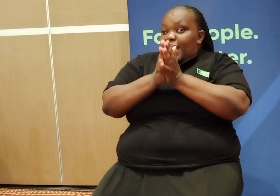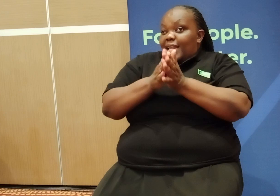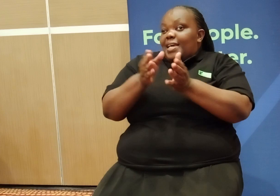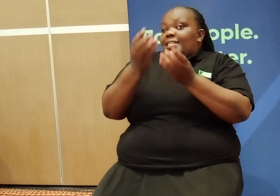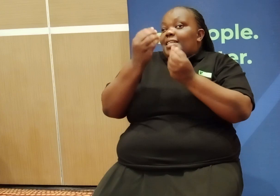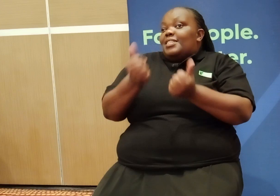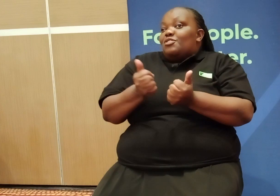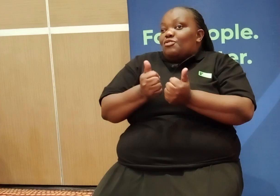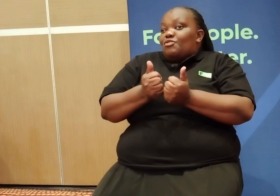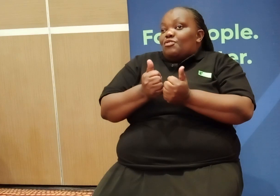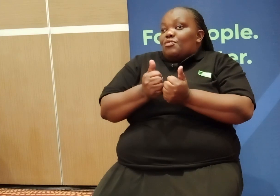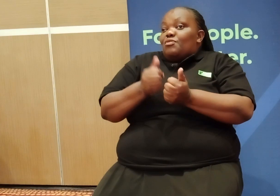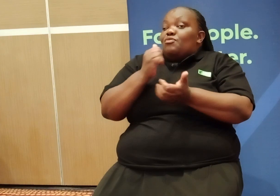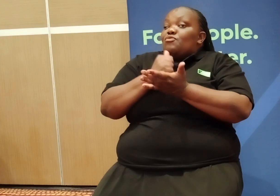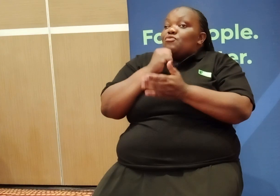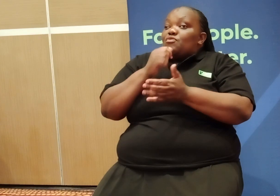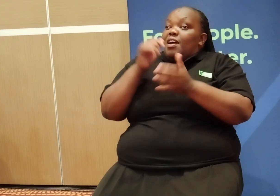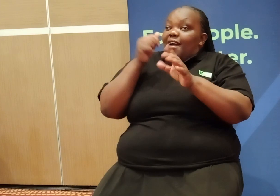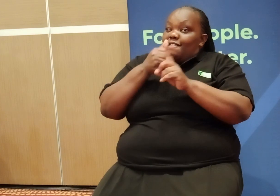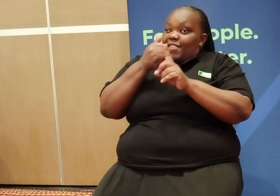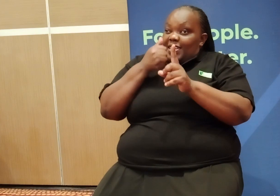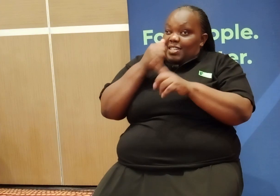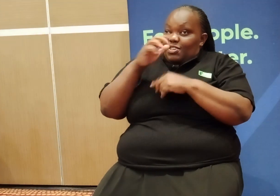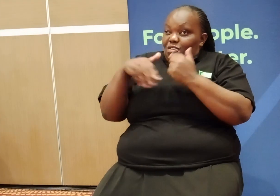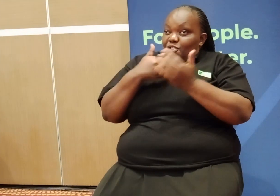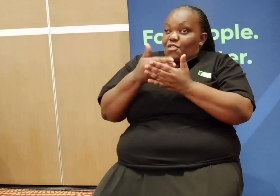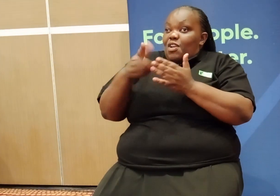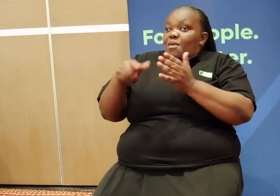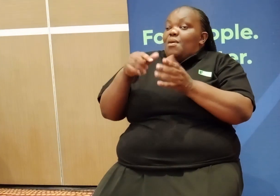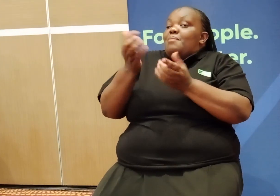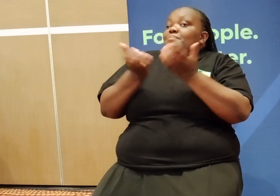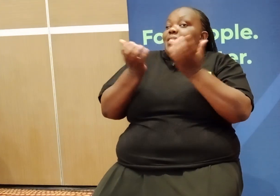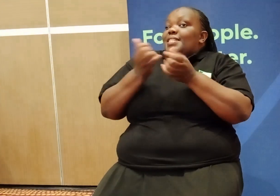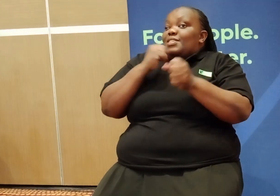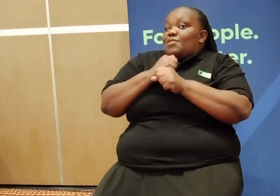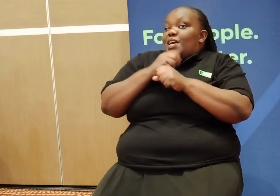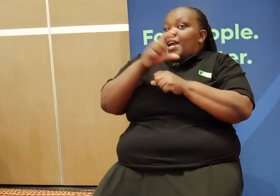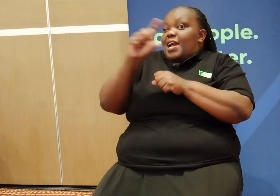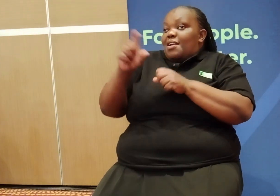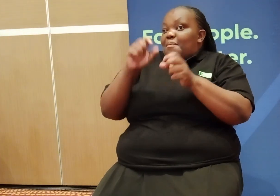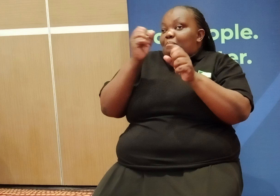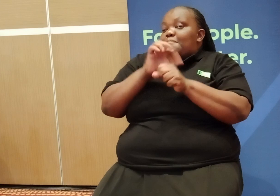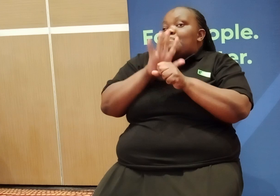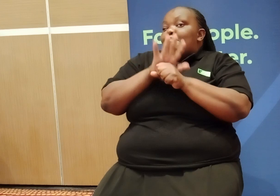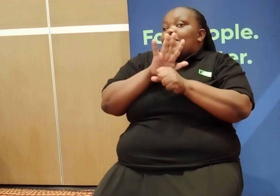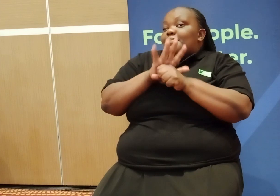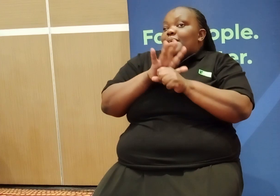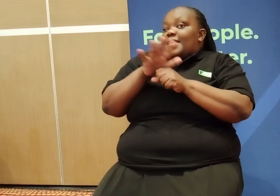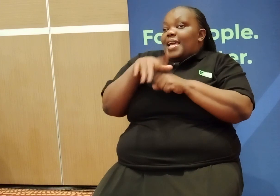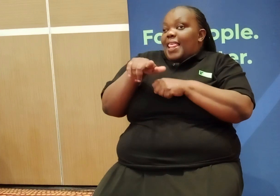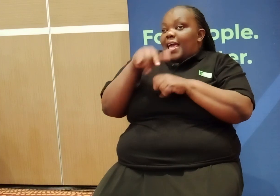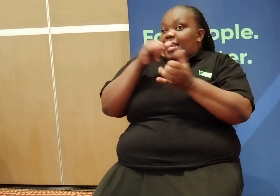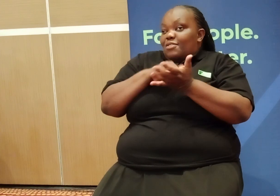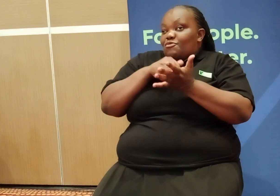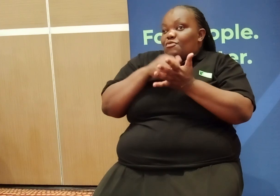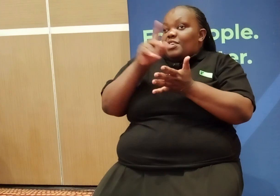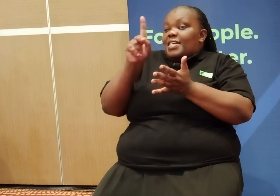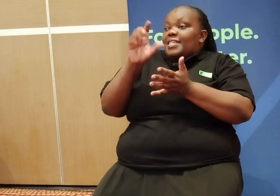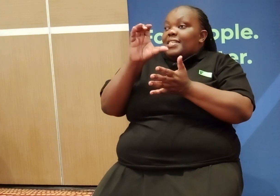result, it did affect overall business performance across many sectors, including KCB Group.